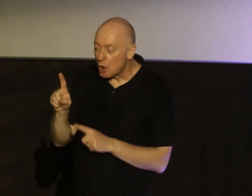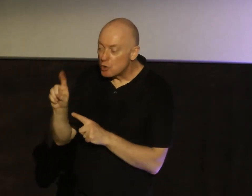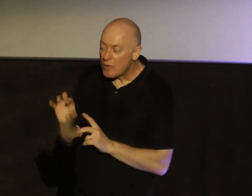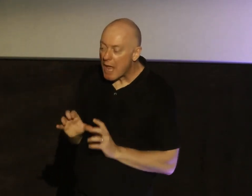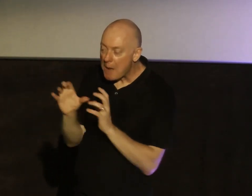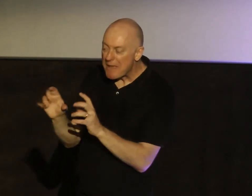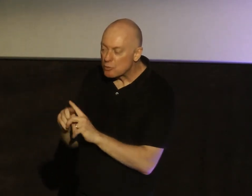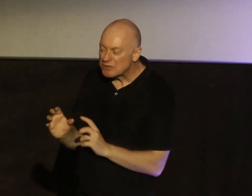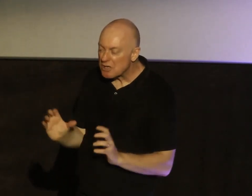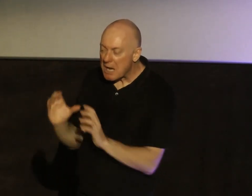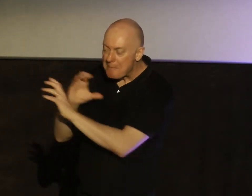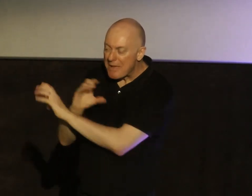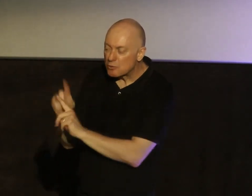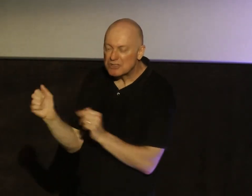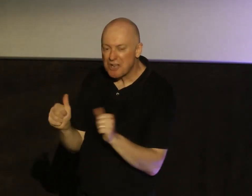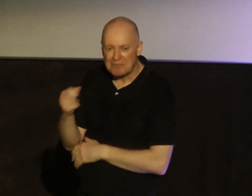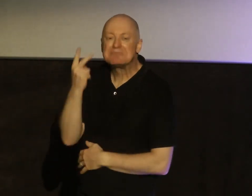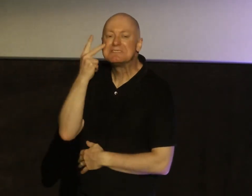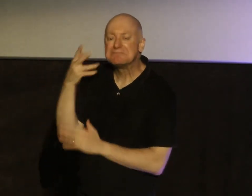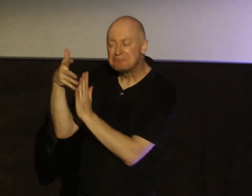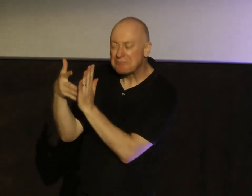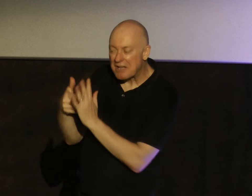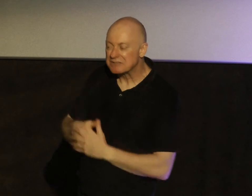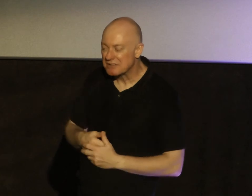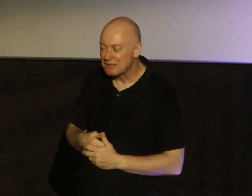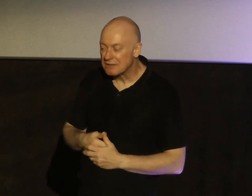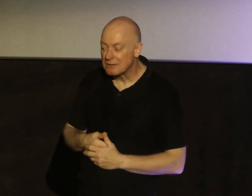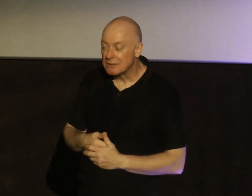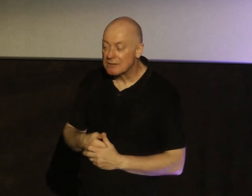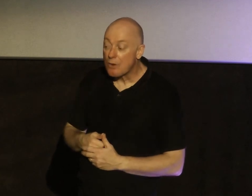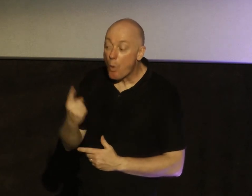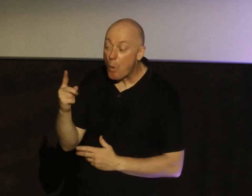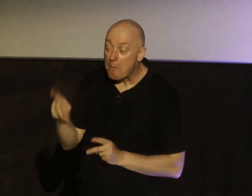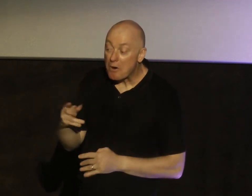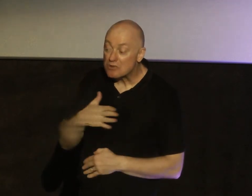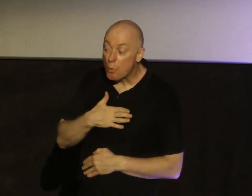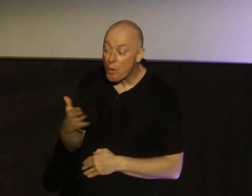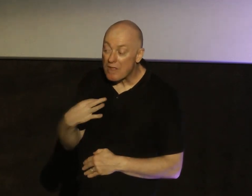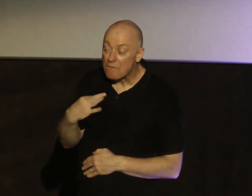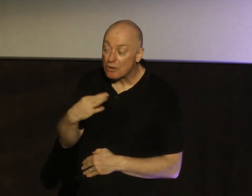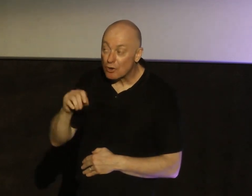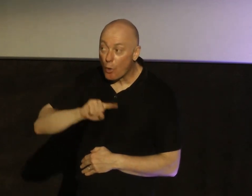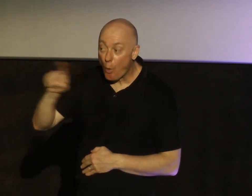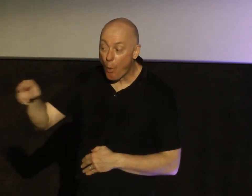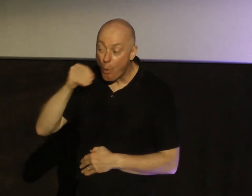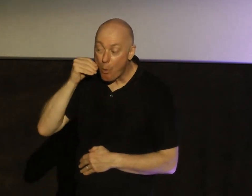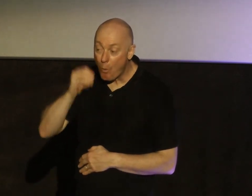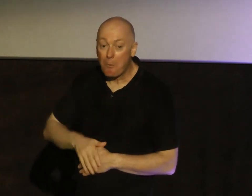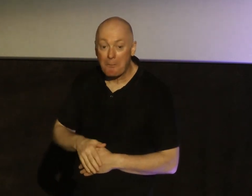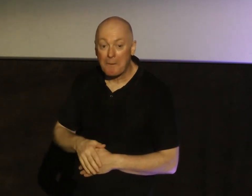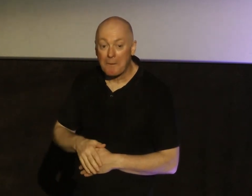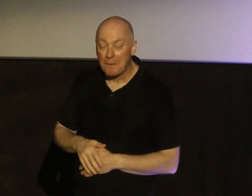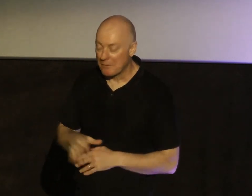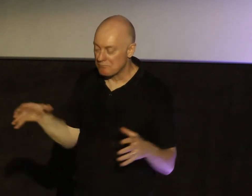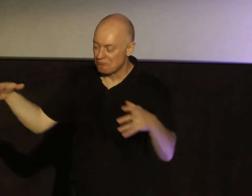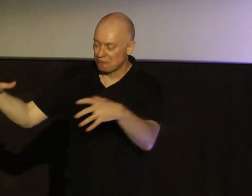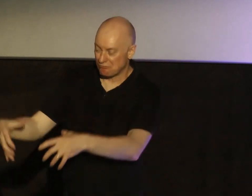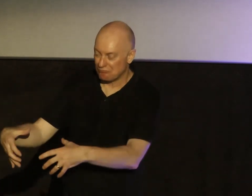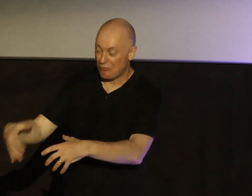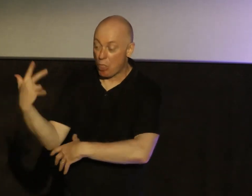other? He's testing them. Will one go and volunteer to go get Benjamin? And he put them all together in custody for 3 days. On the